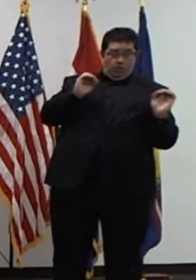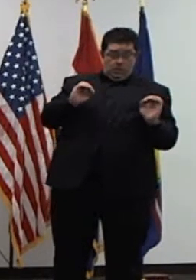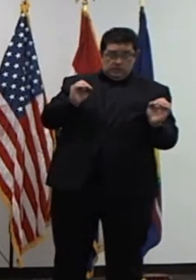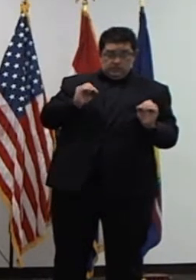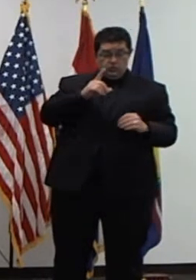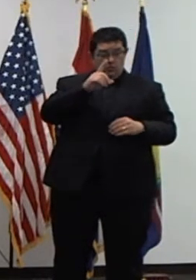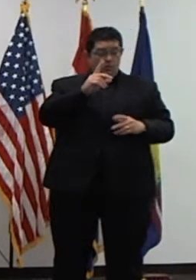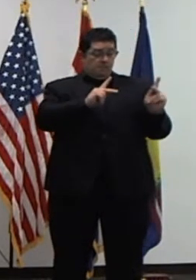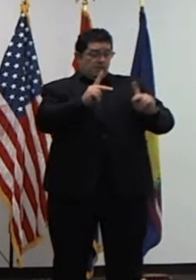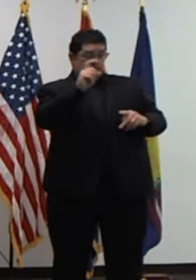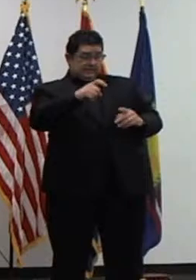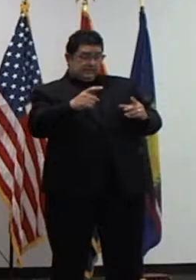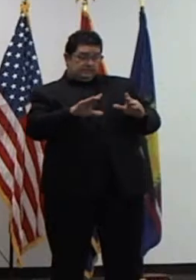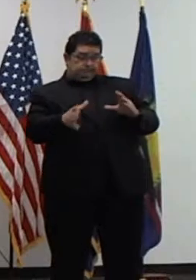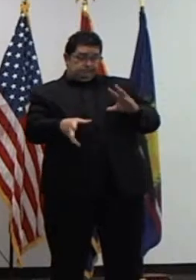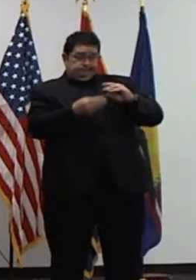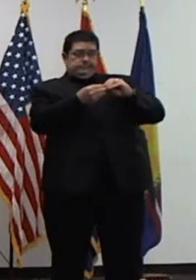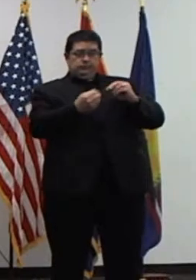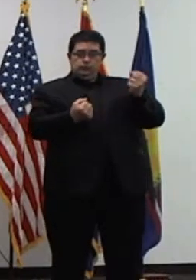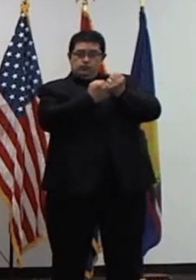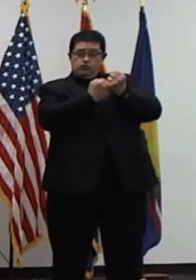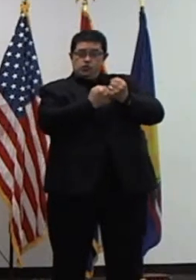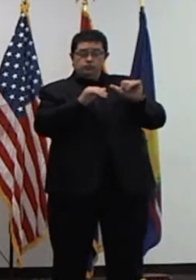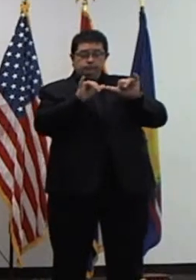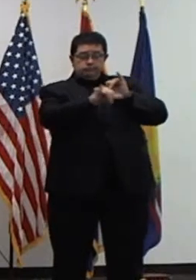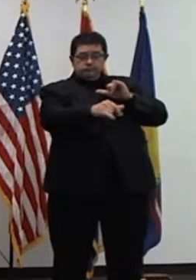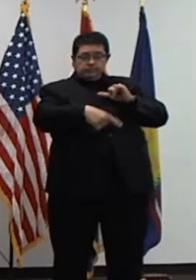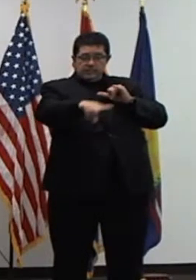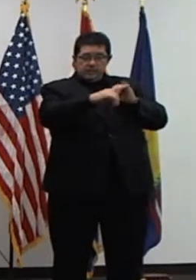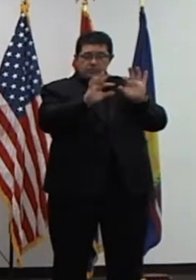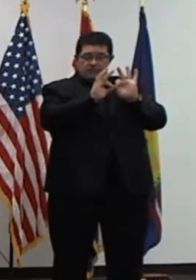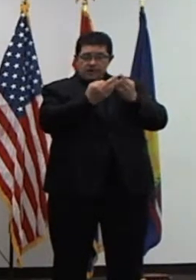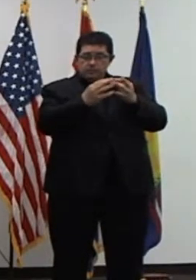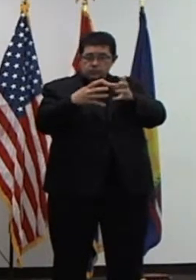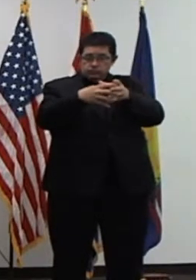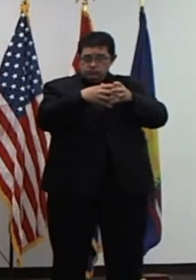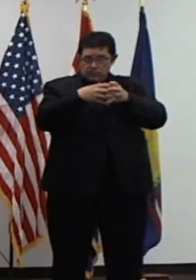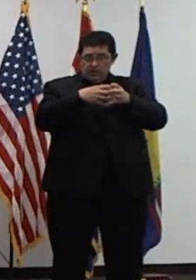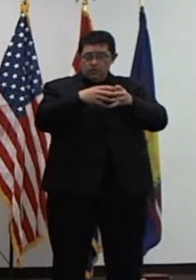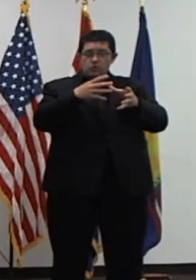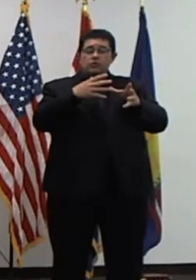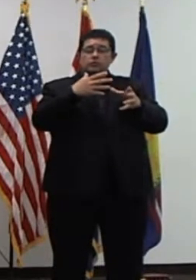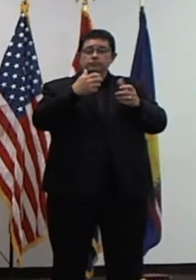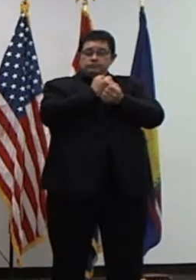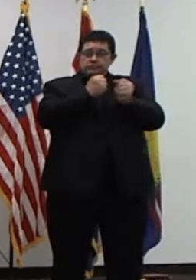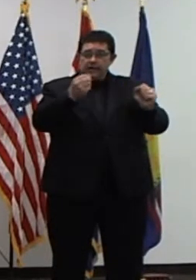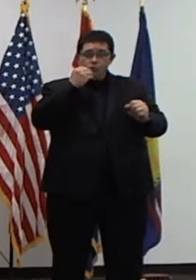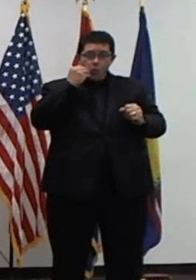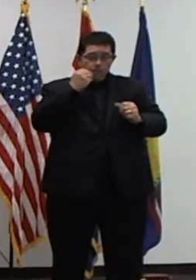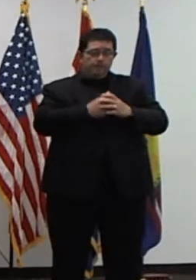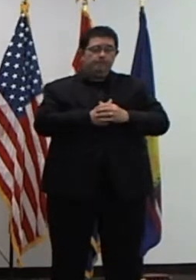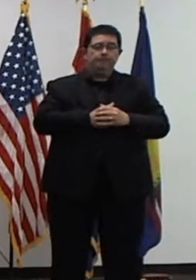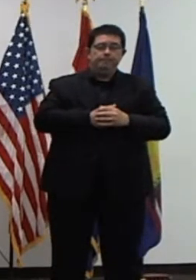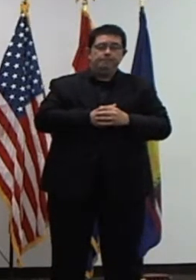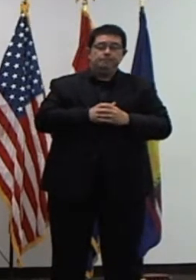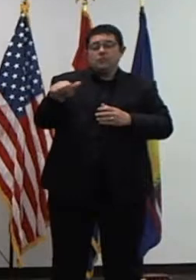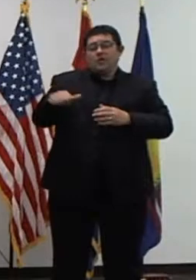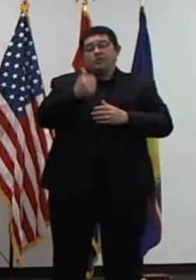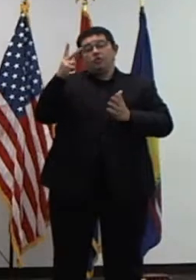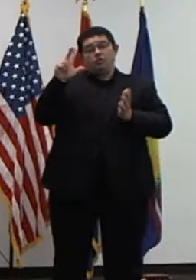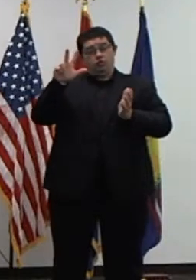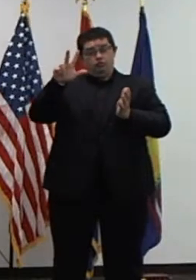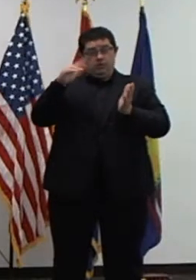some additional support to keep them and their families together and safe in their home. Another $3 million will be spent